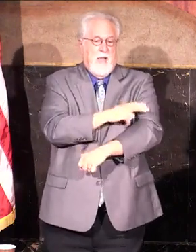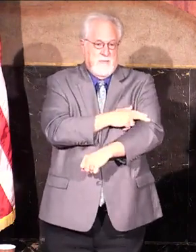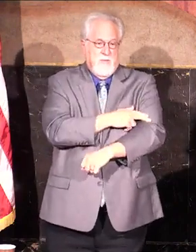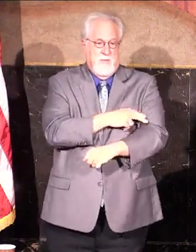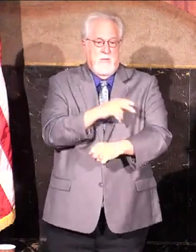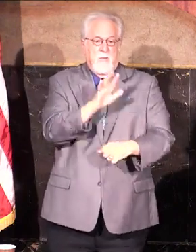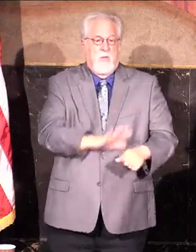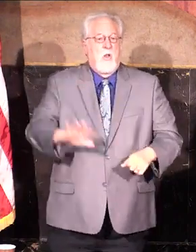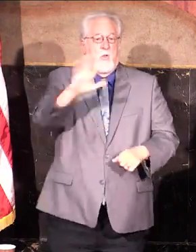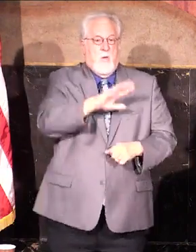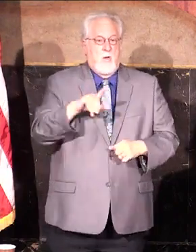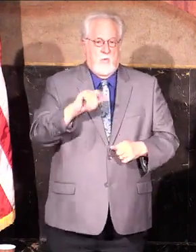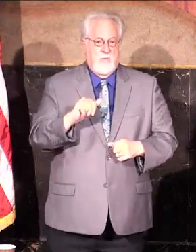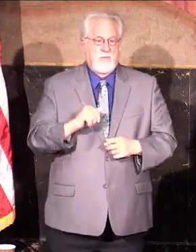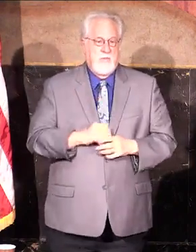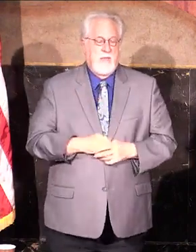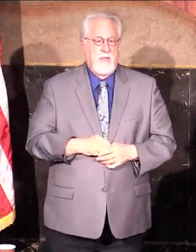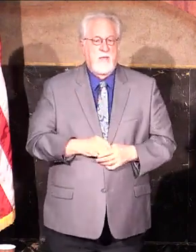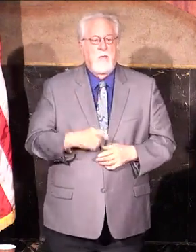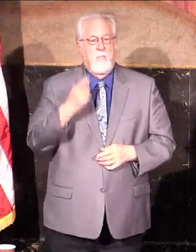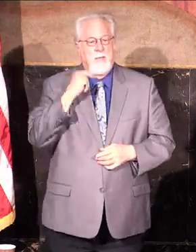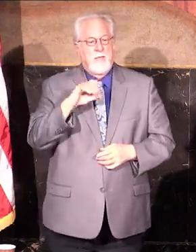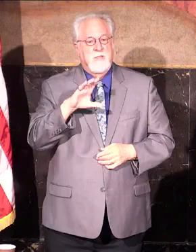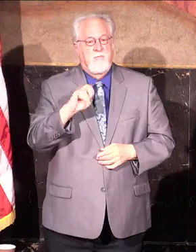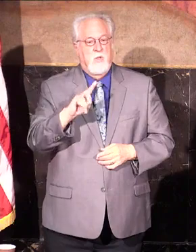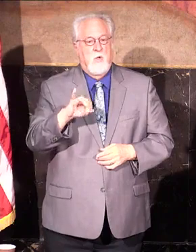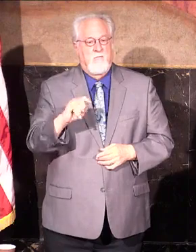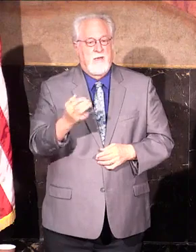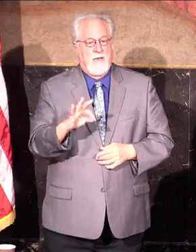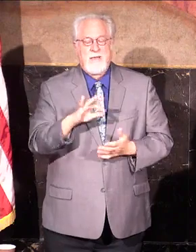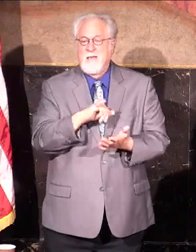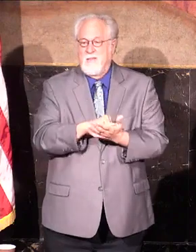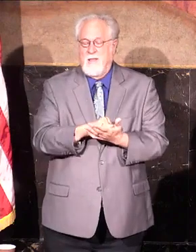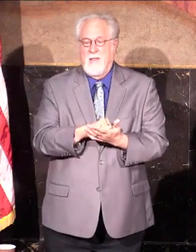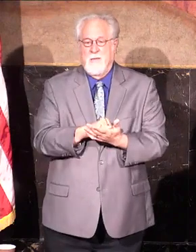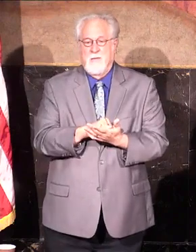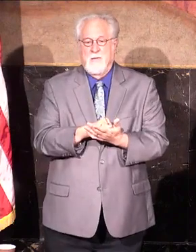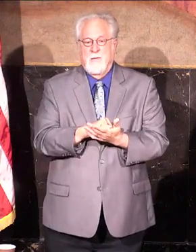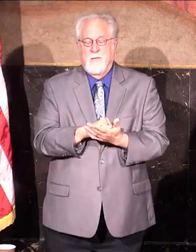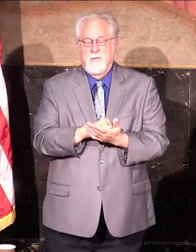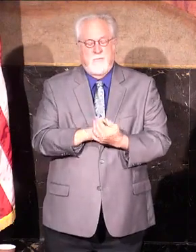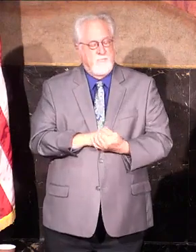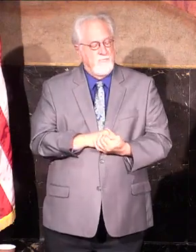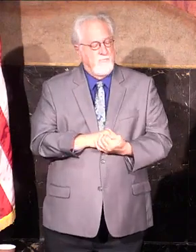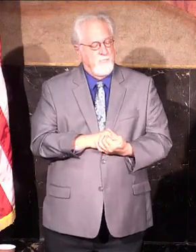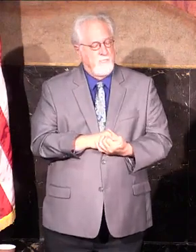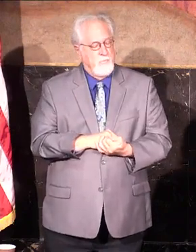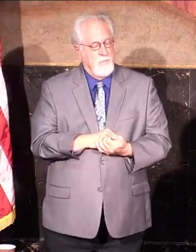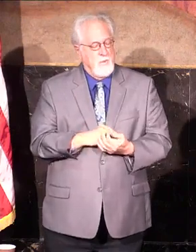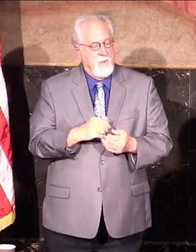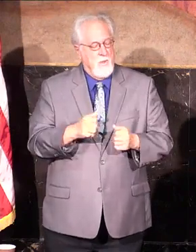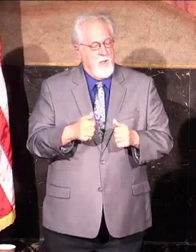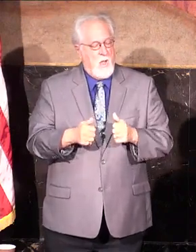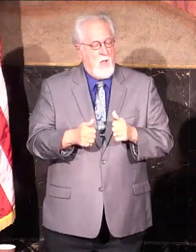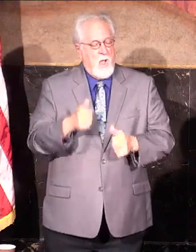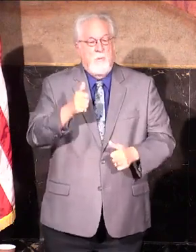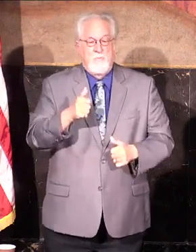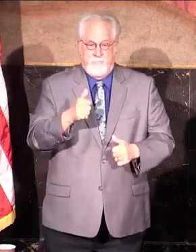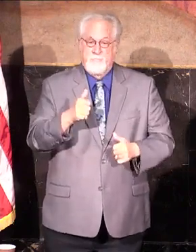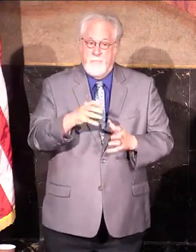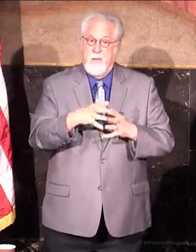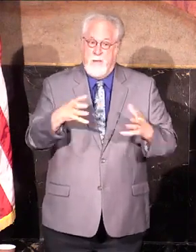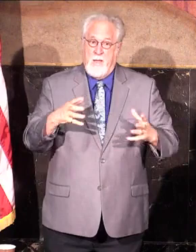across the state because of COVID-19, and that is up